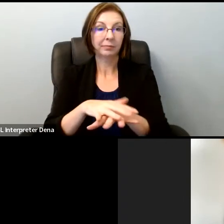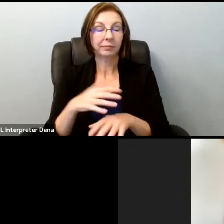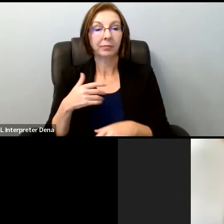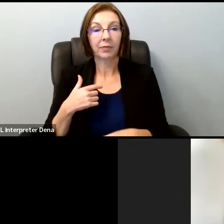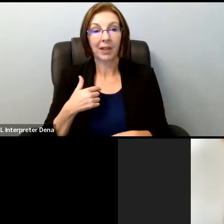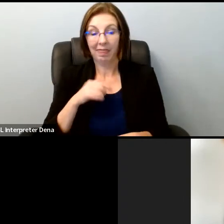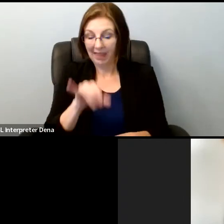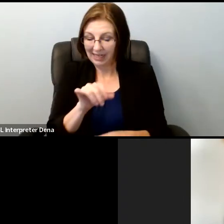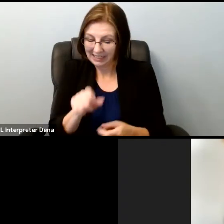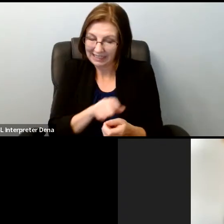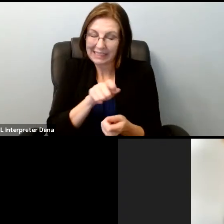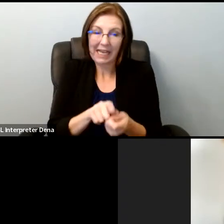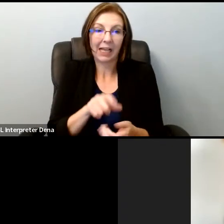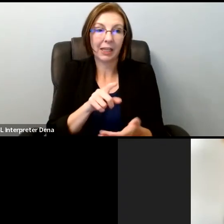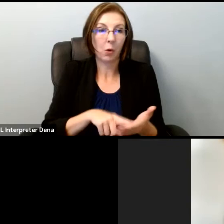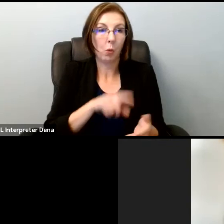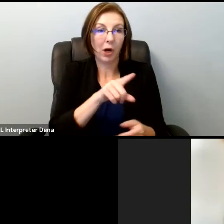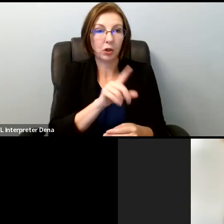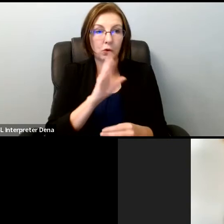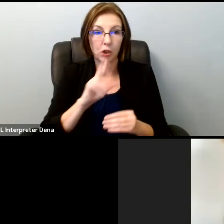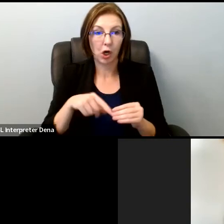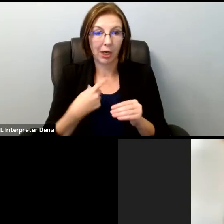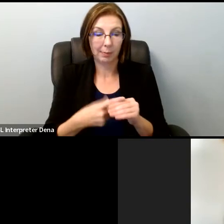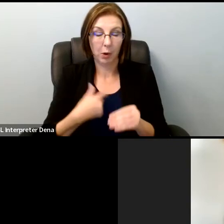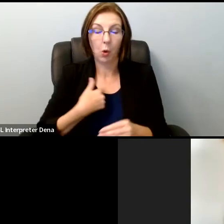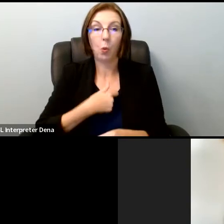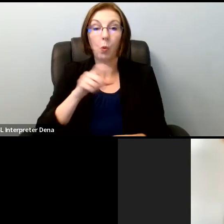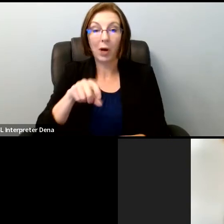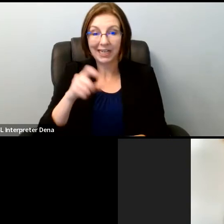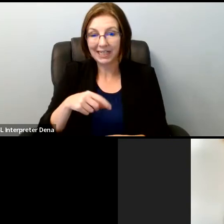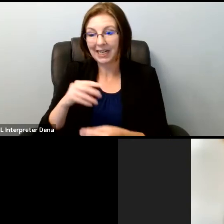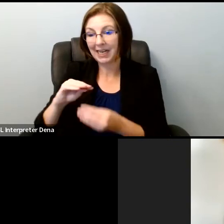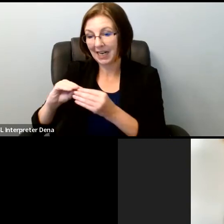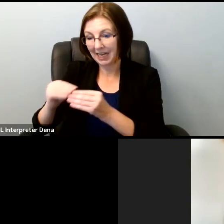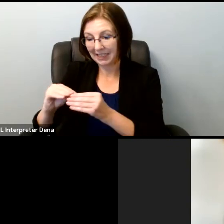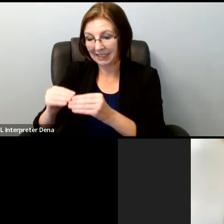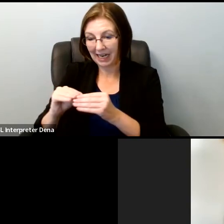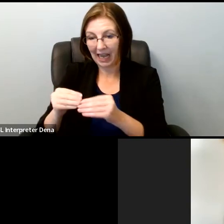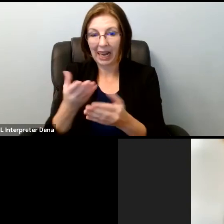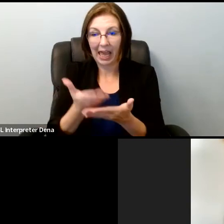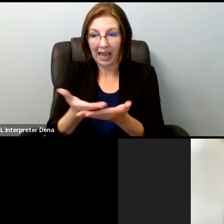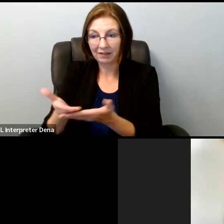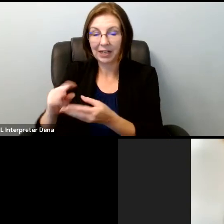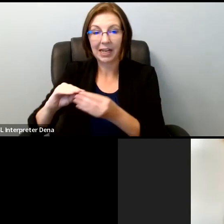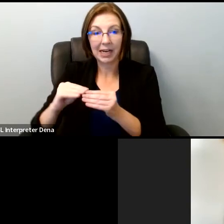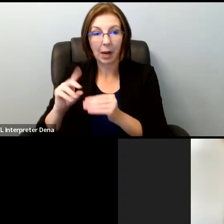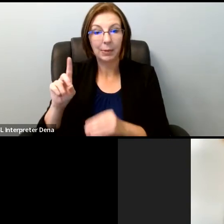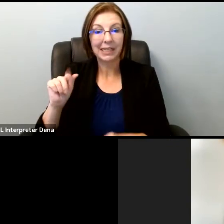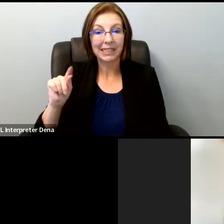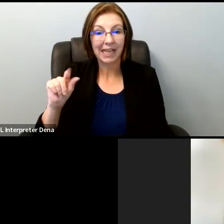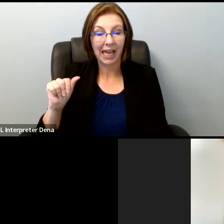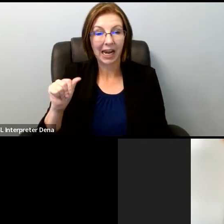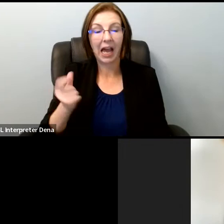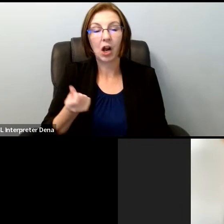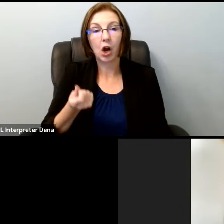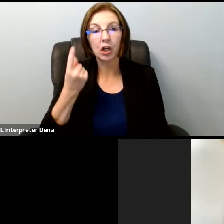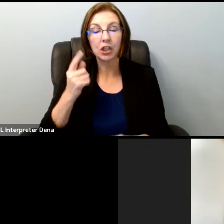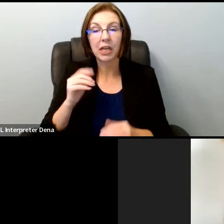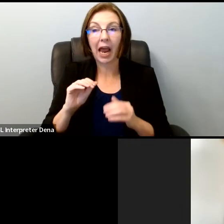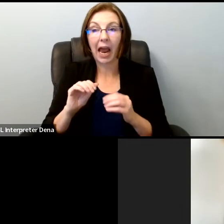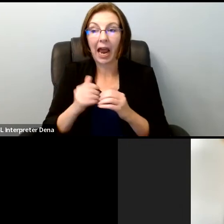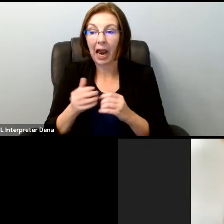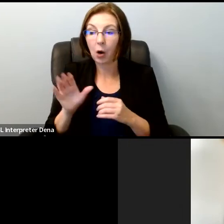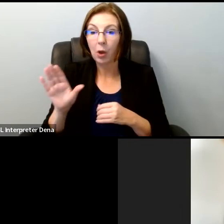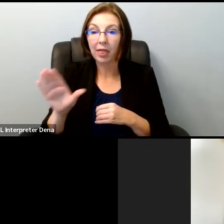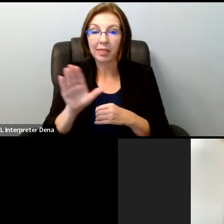together is exactly what you're saying. We need the data to understand that level of how people's